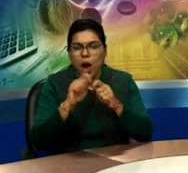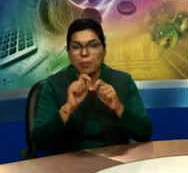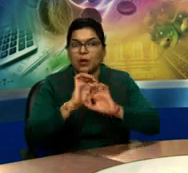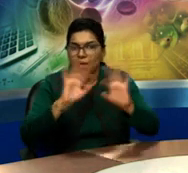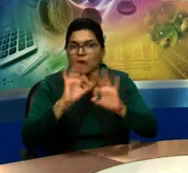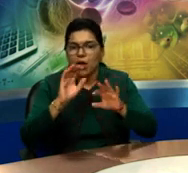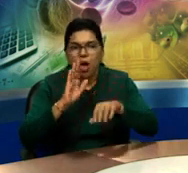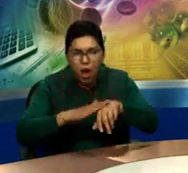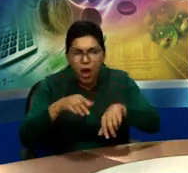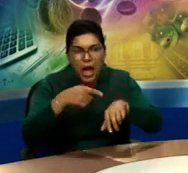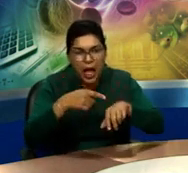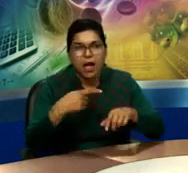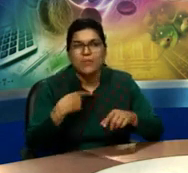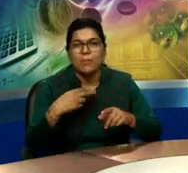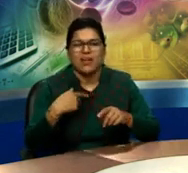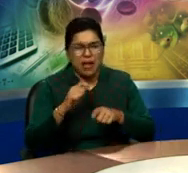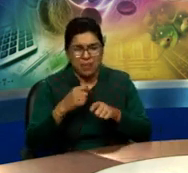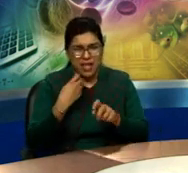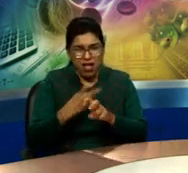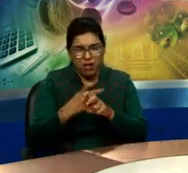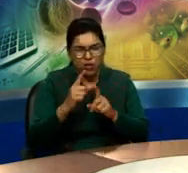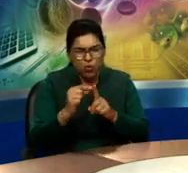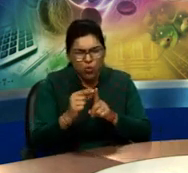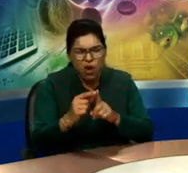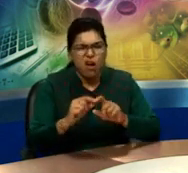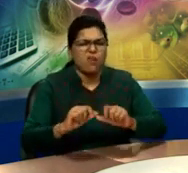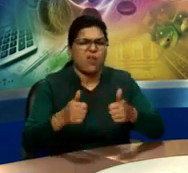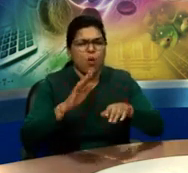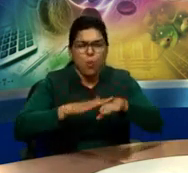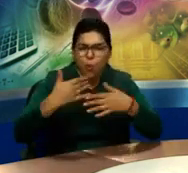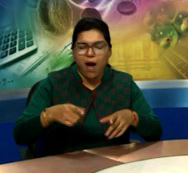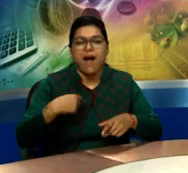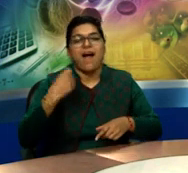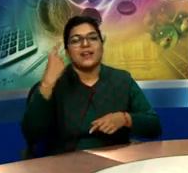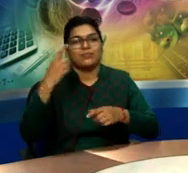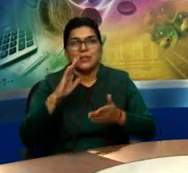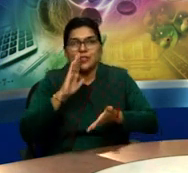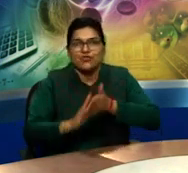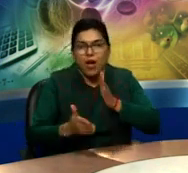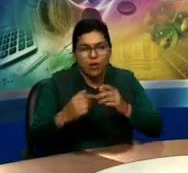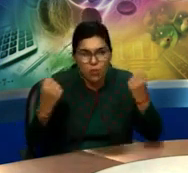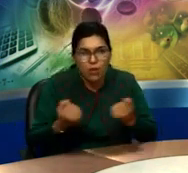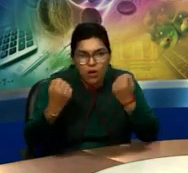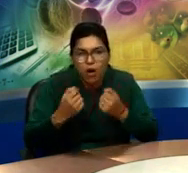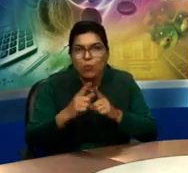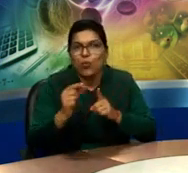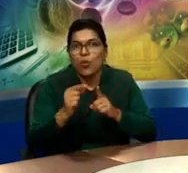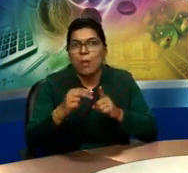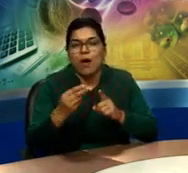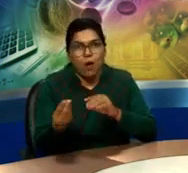The next point tells that we should find more and more efficient ways of getting your work done. You